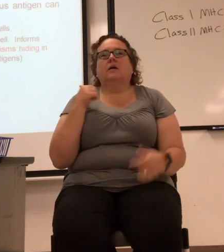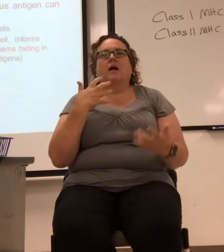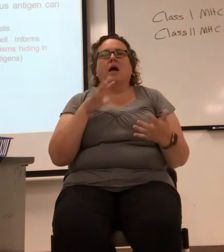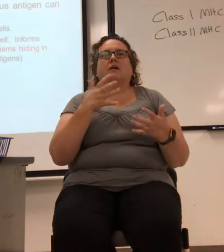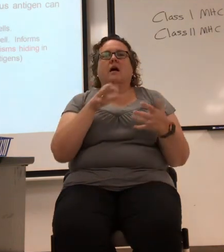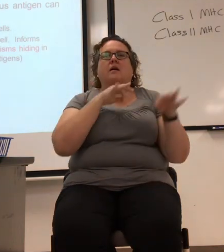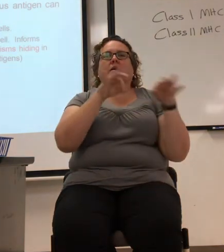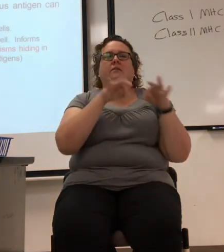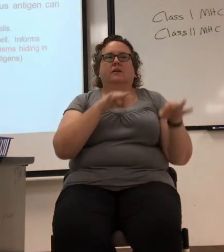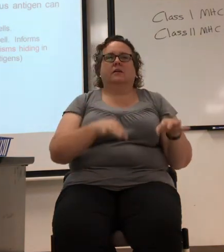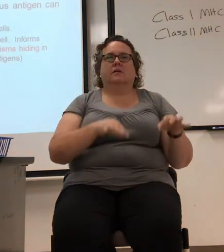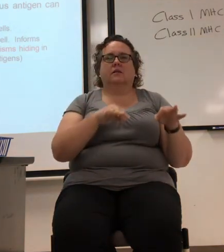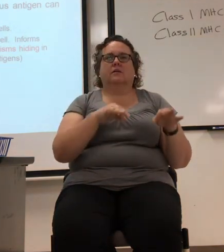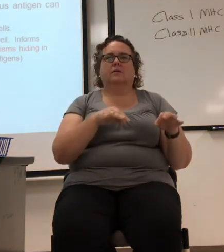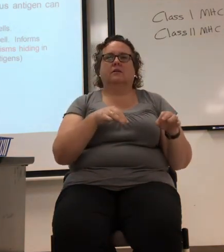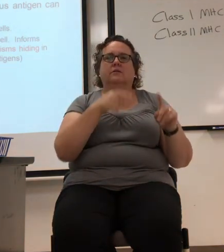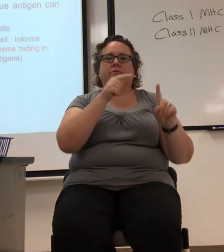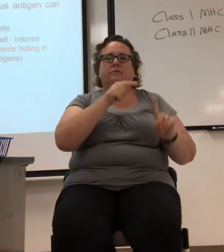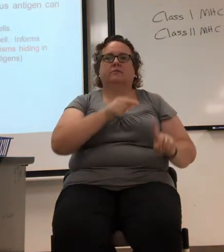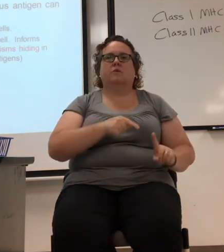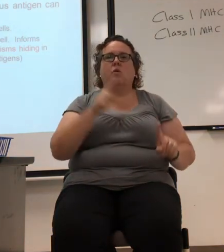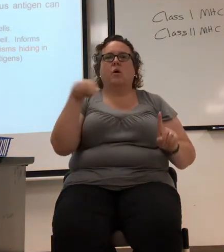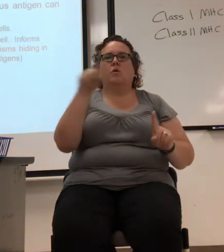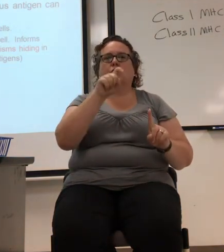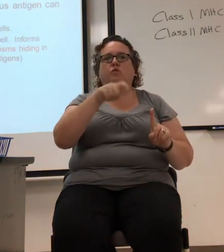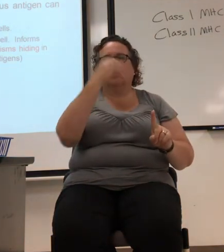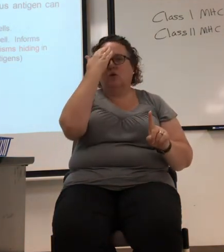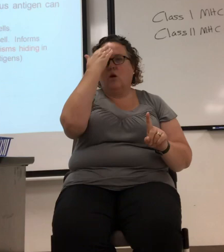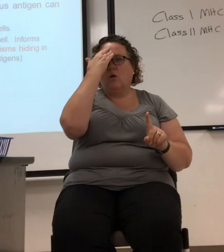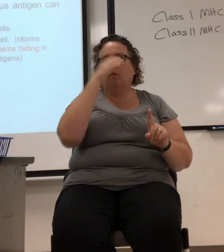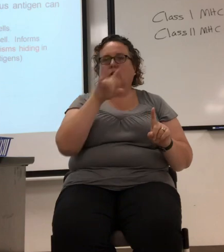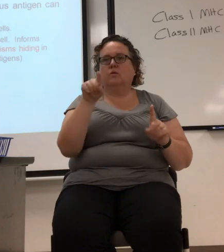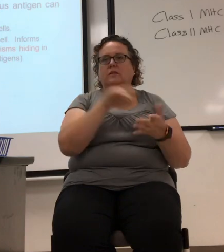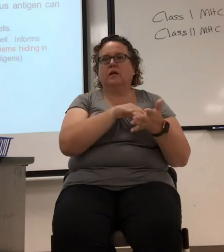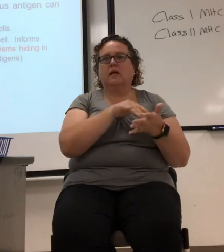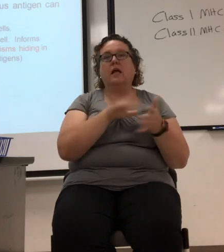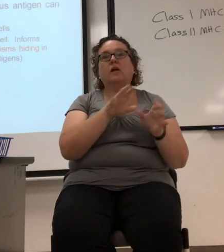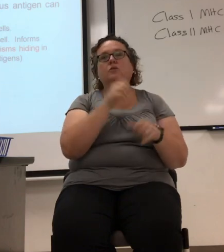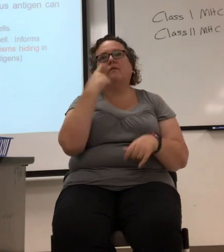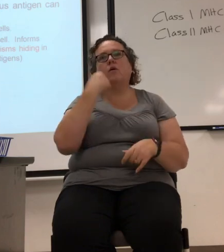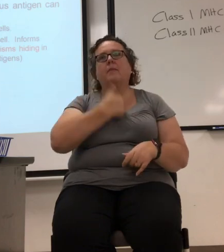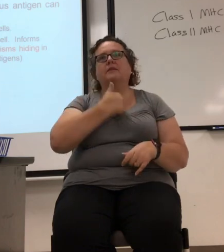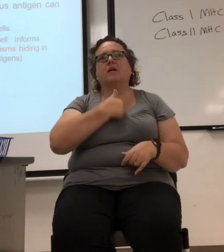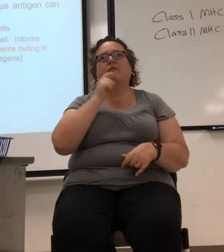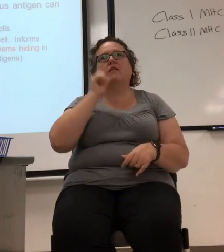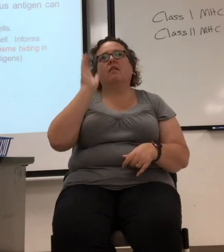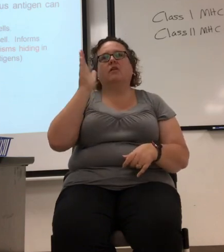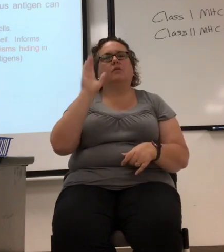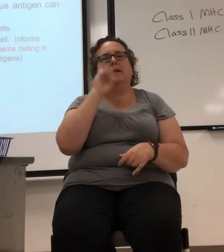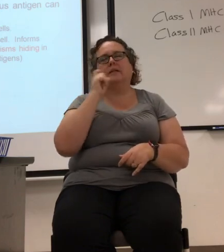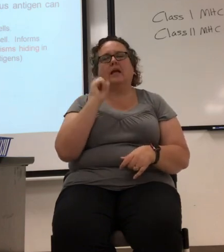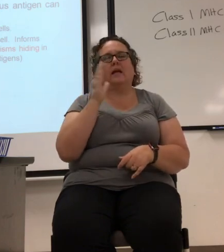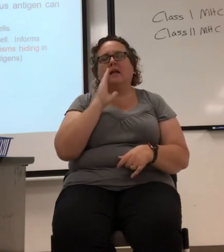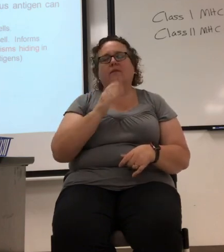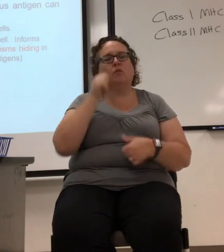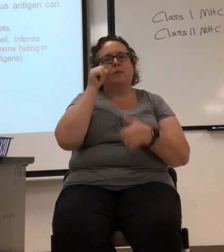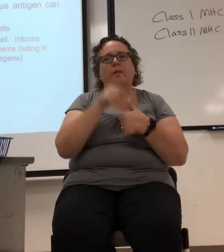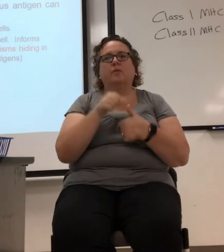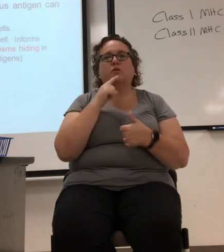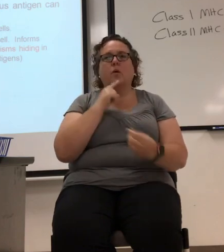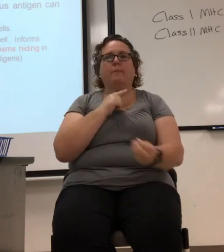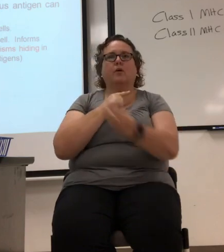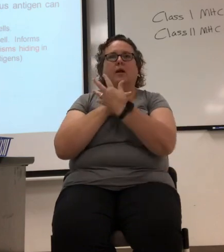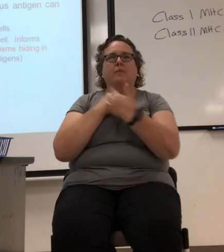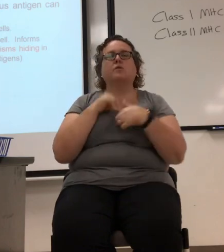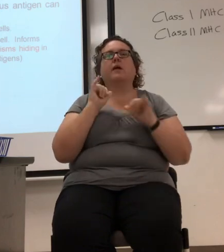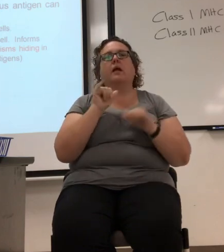think students should know when you study this. I always do it for myself in the lecture because I can never remember. So I put it on the slide so I can just look at